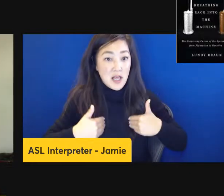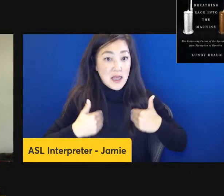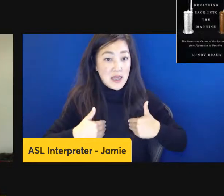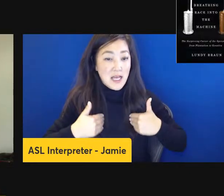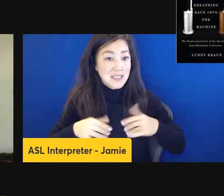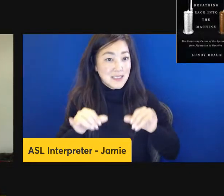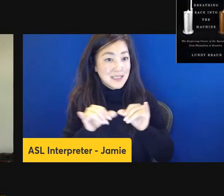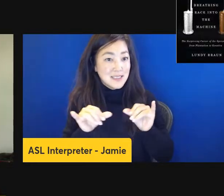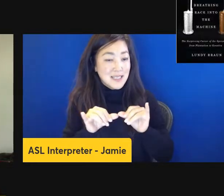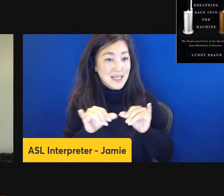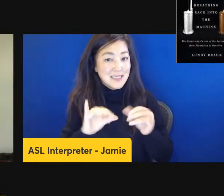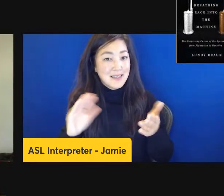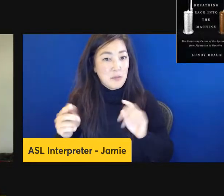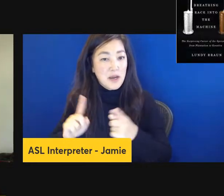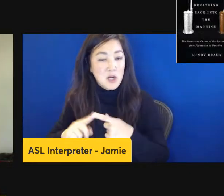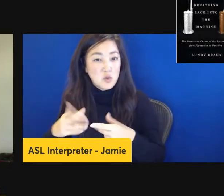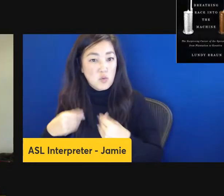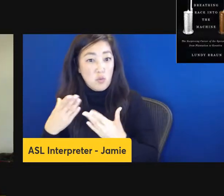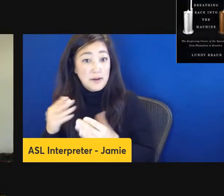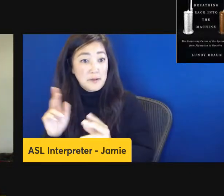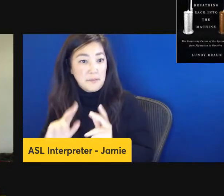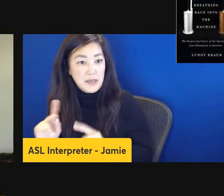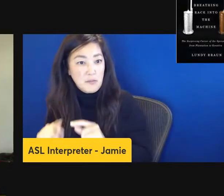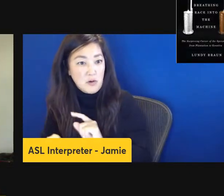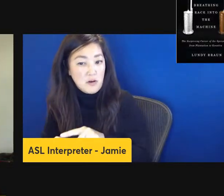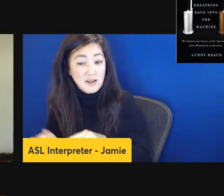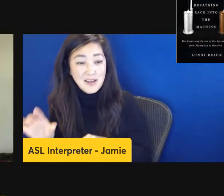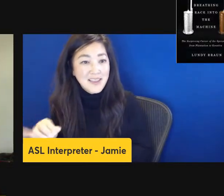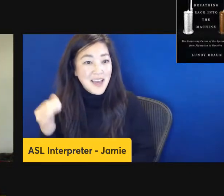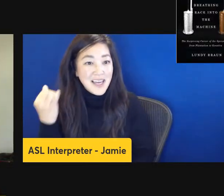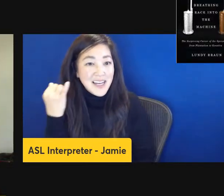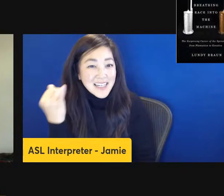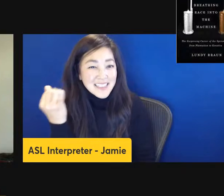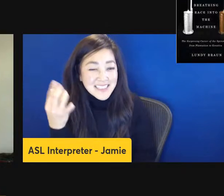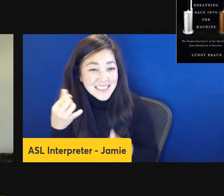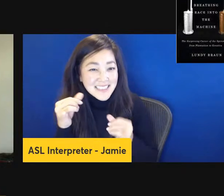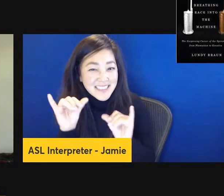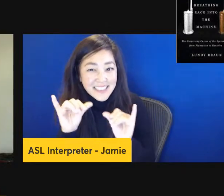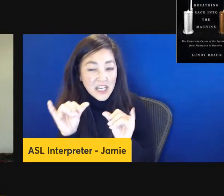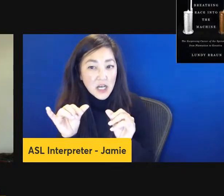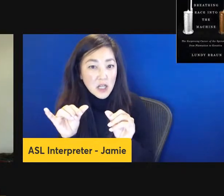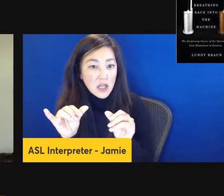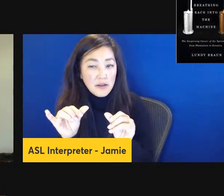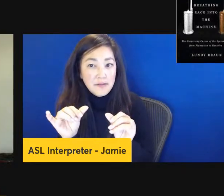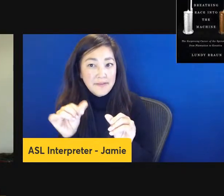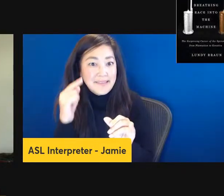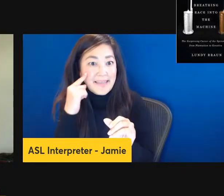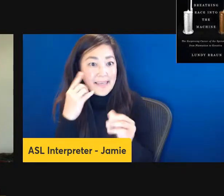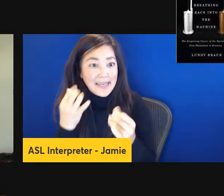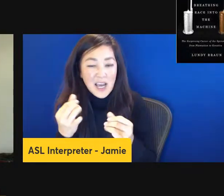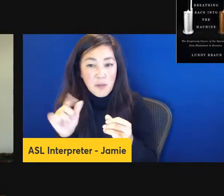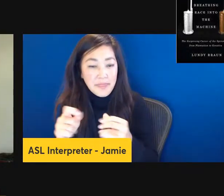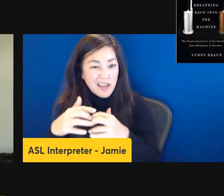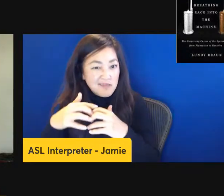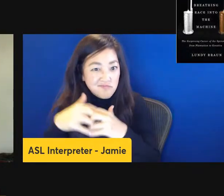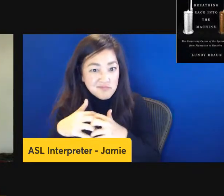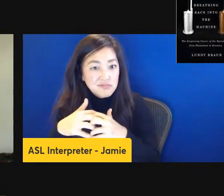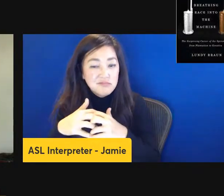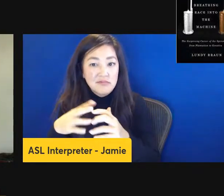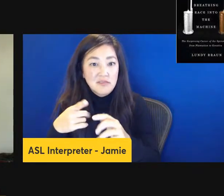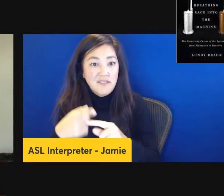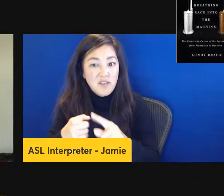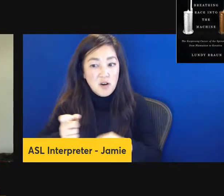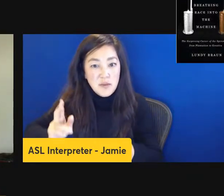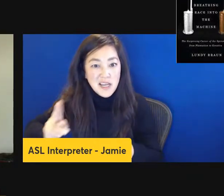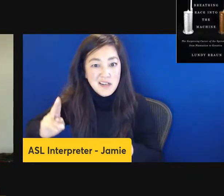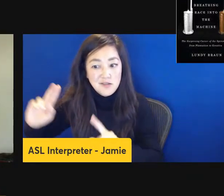sizes than white people, an idea that is still current, but is rooted in the historical period of